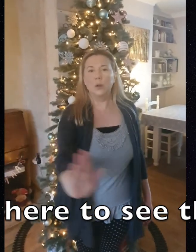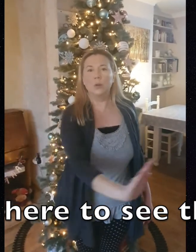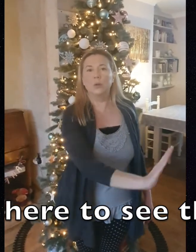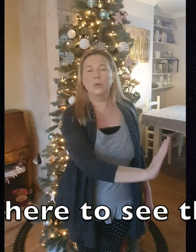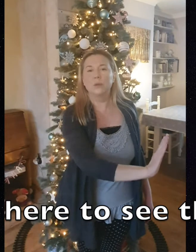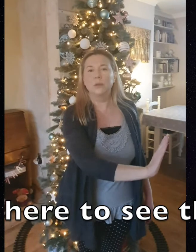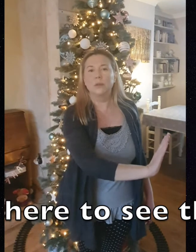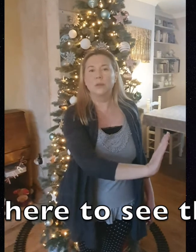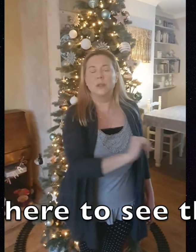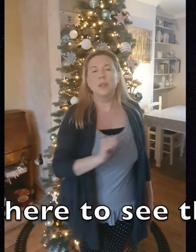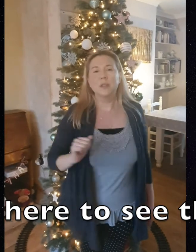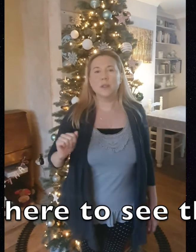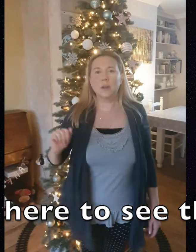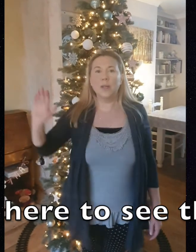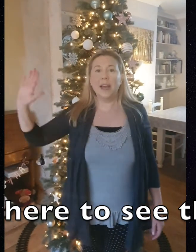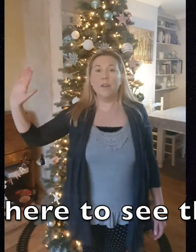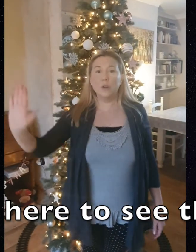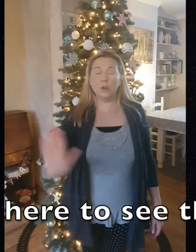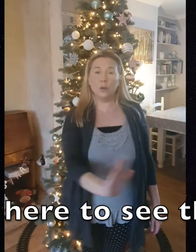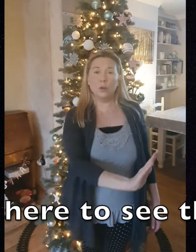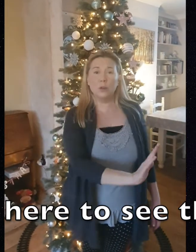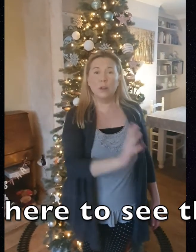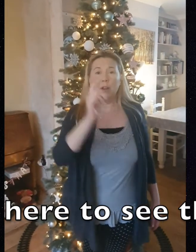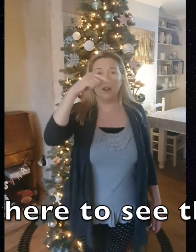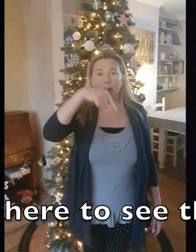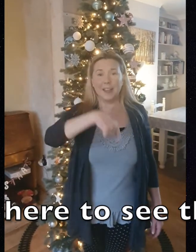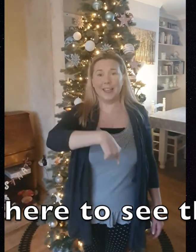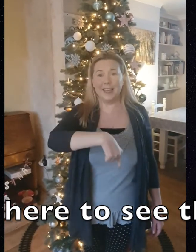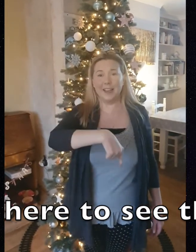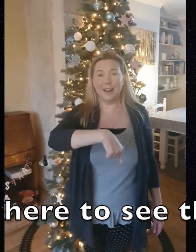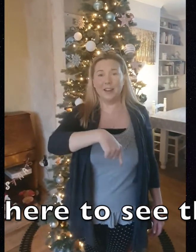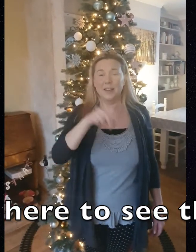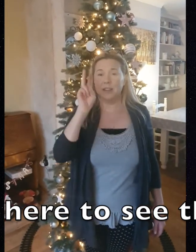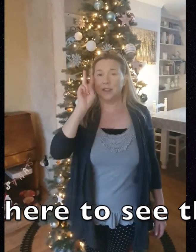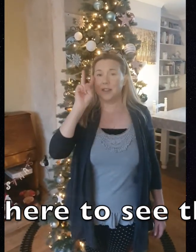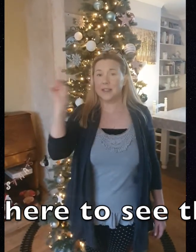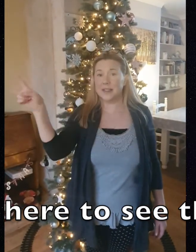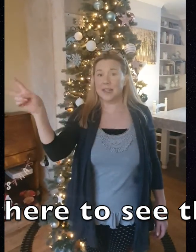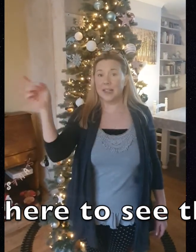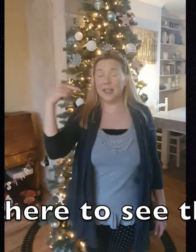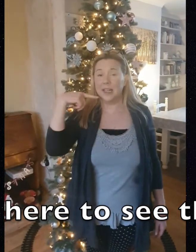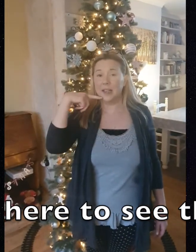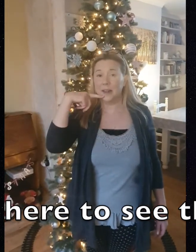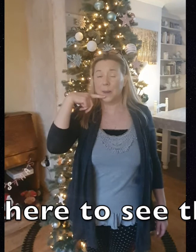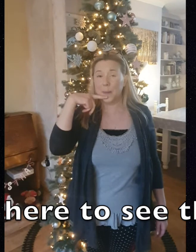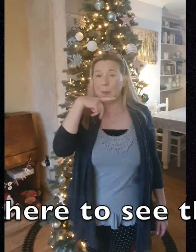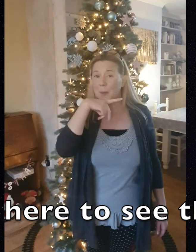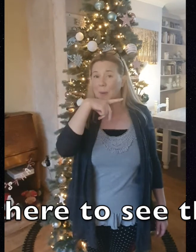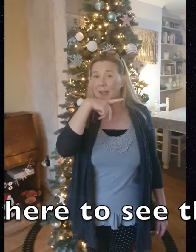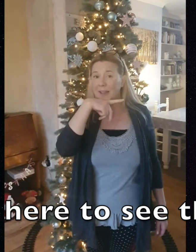All. So we have all are here to see the boy.